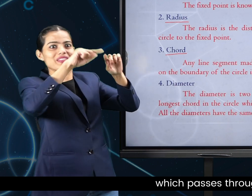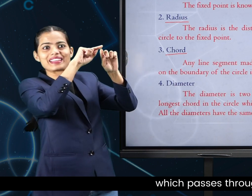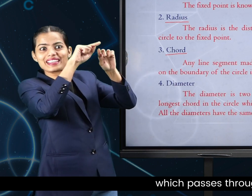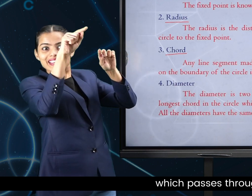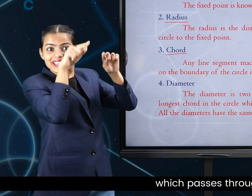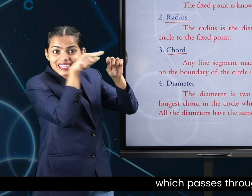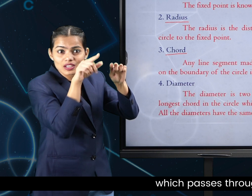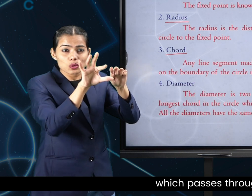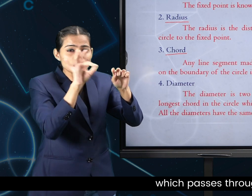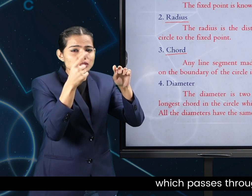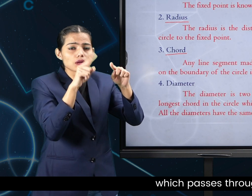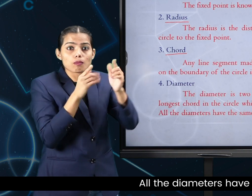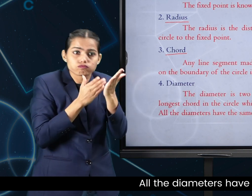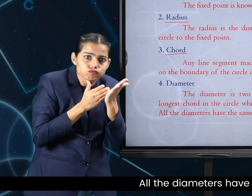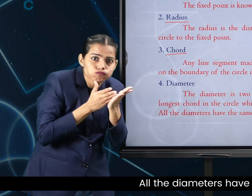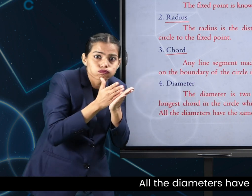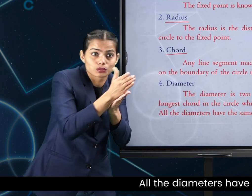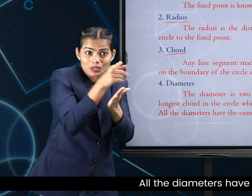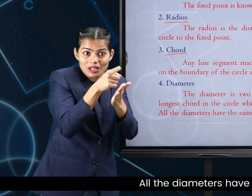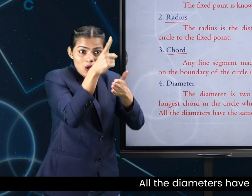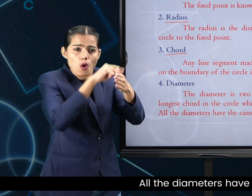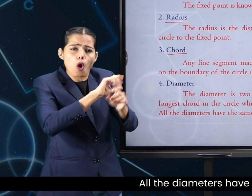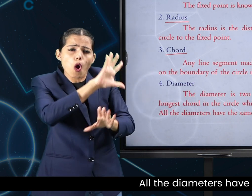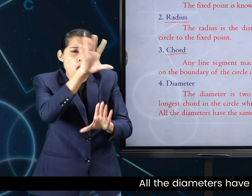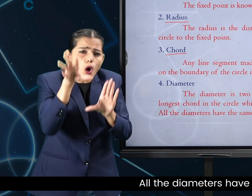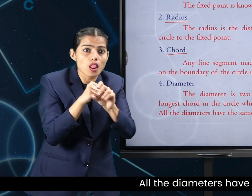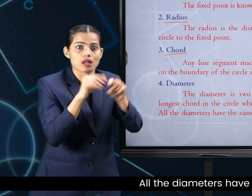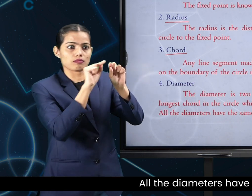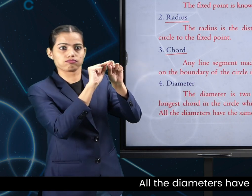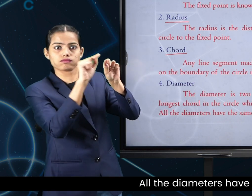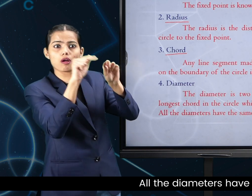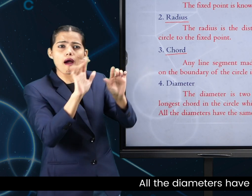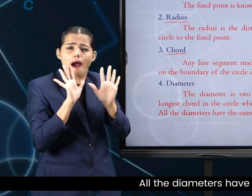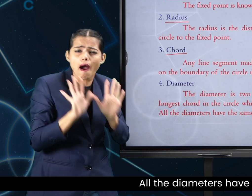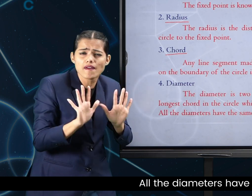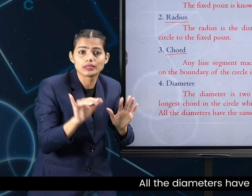the center. All the diameters have the same length.